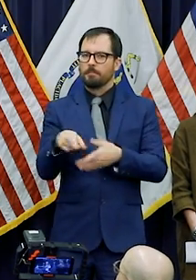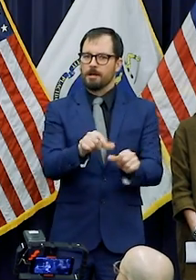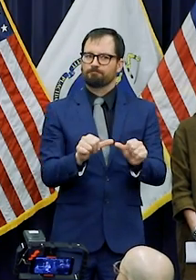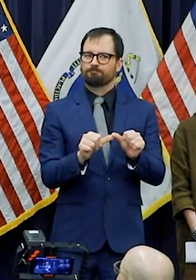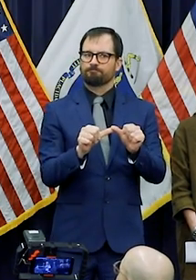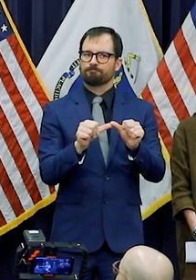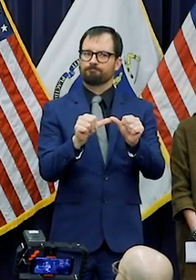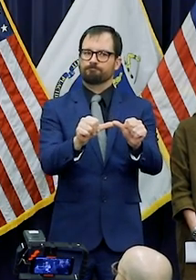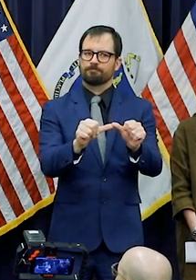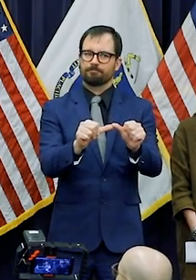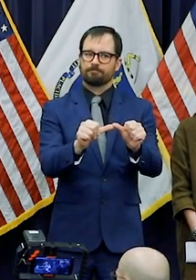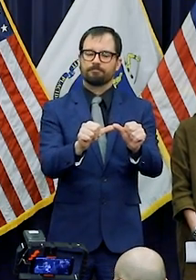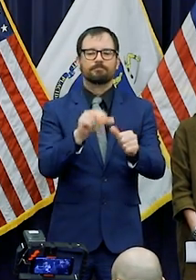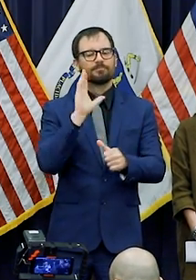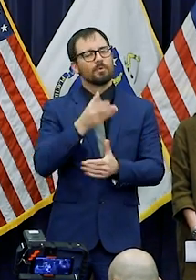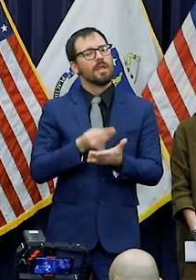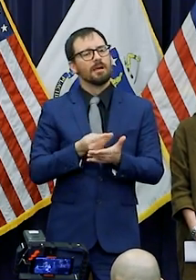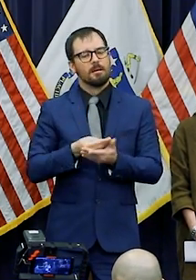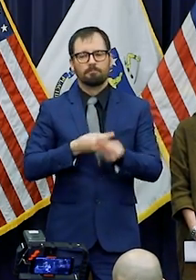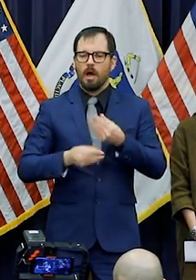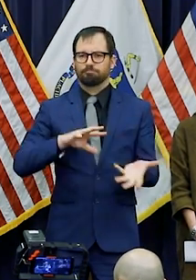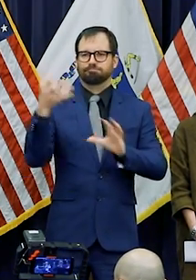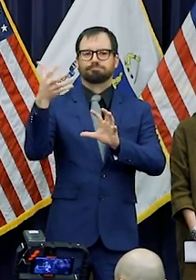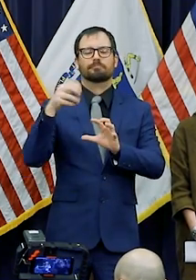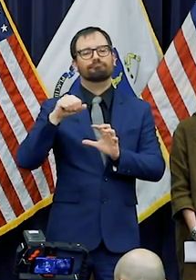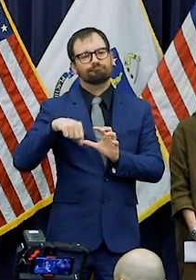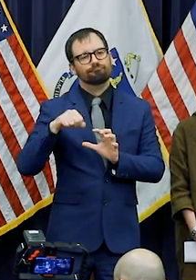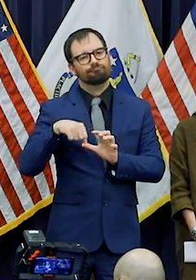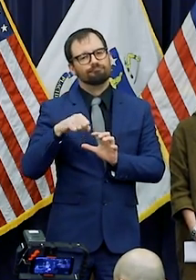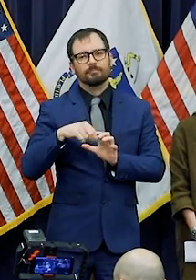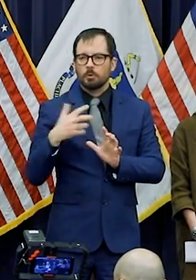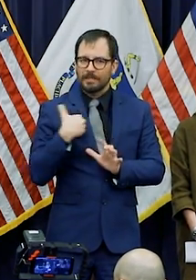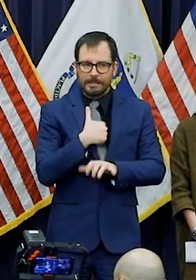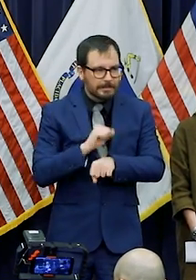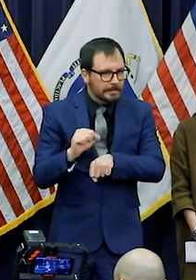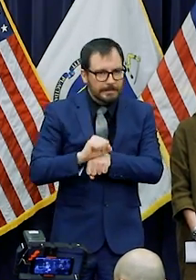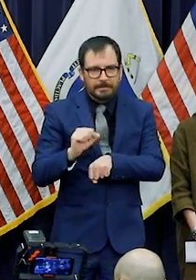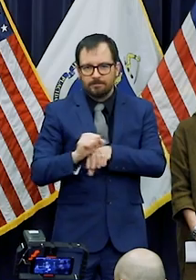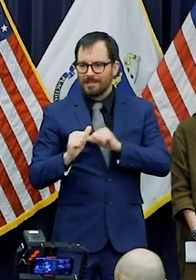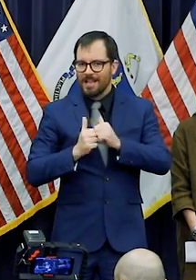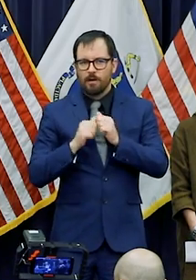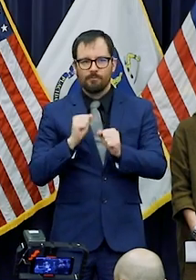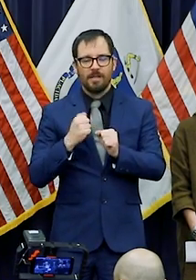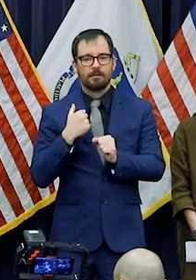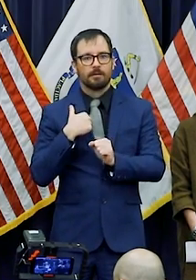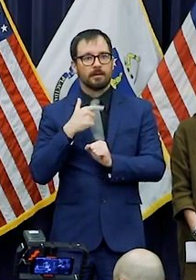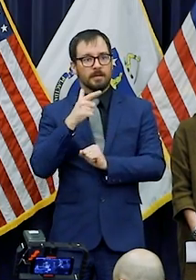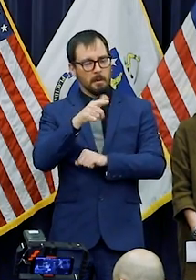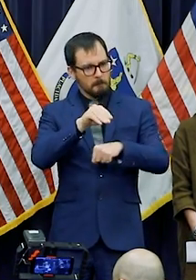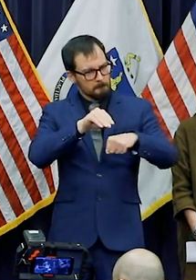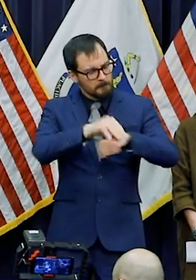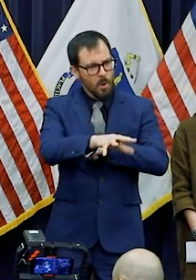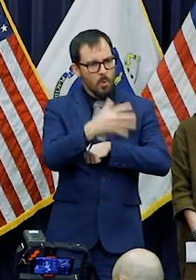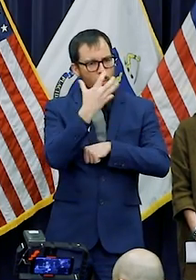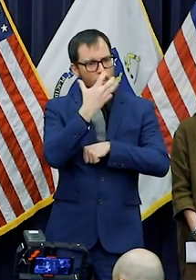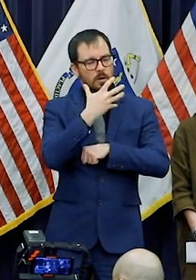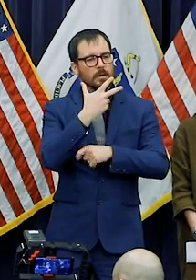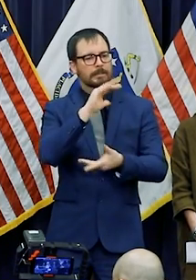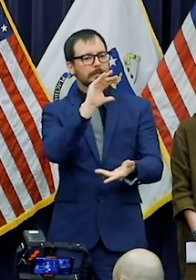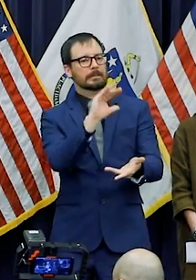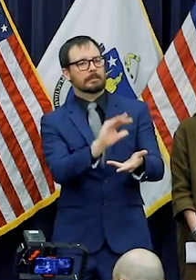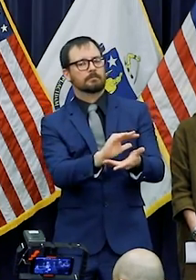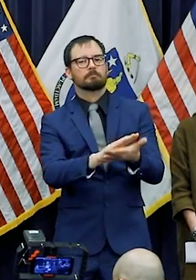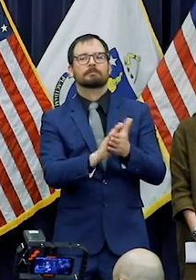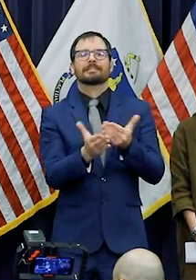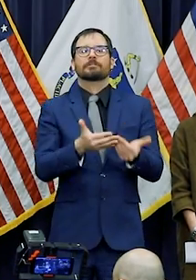variety of solutions to help mitigate these effects. It's my hope and expectation that both the state and federal government will have more to say